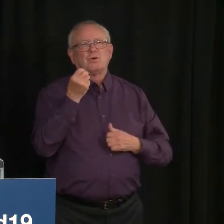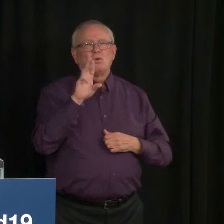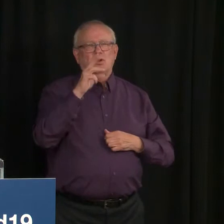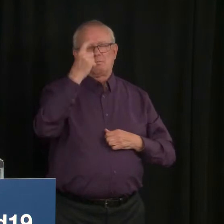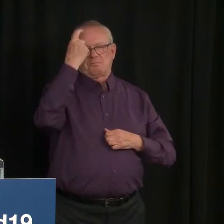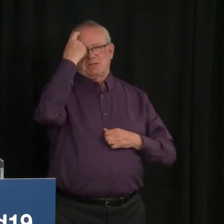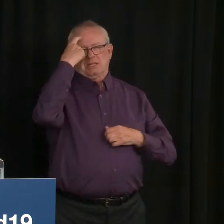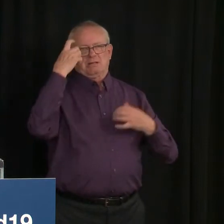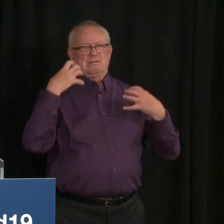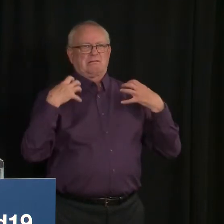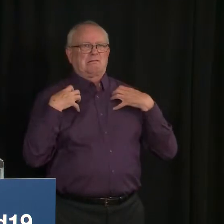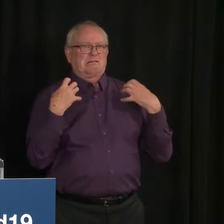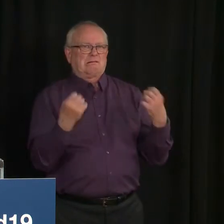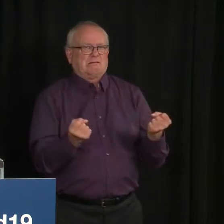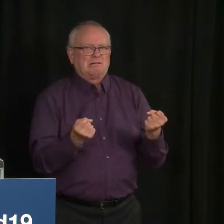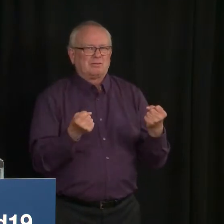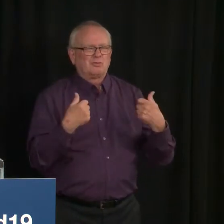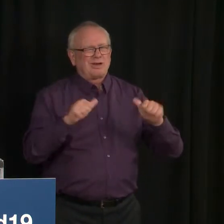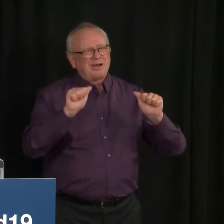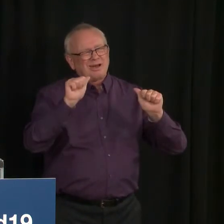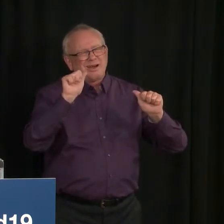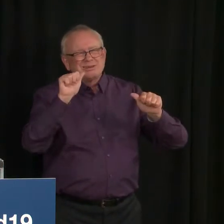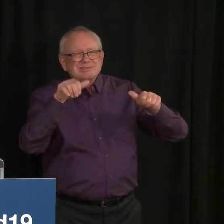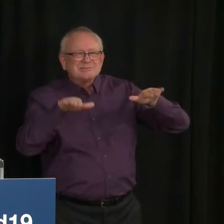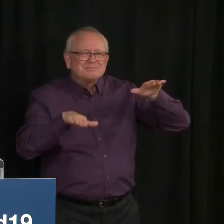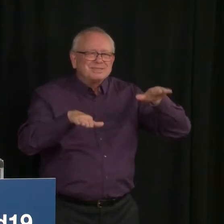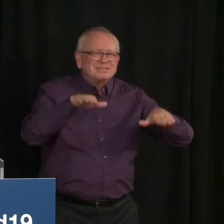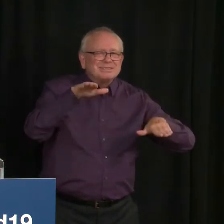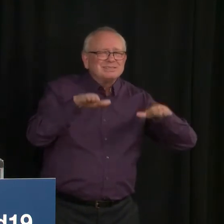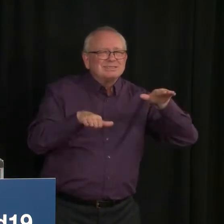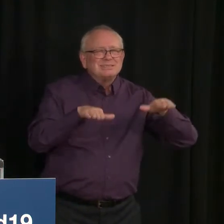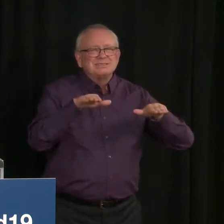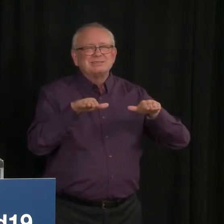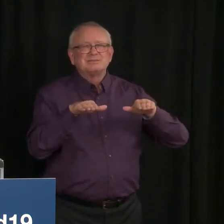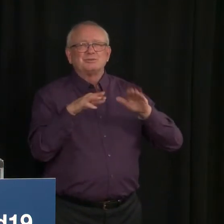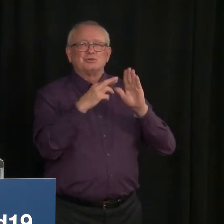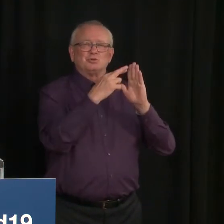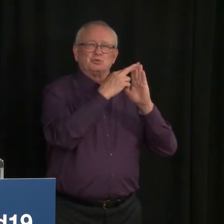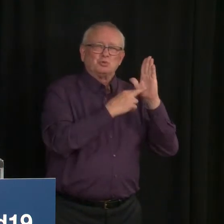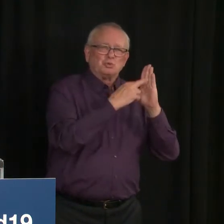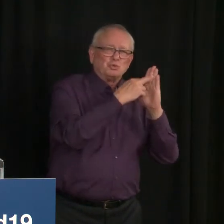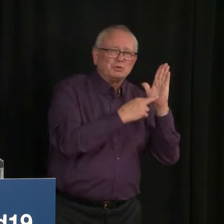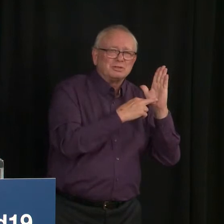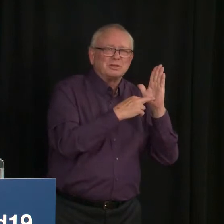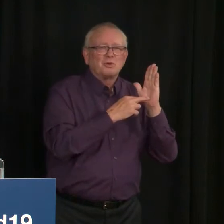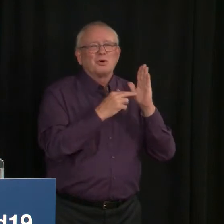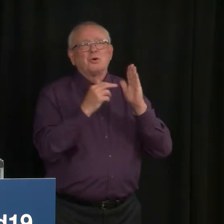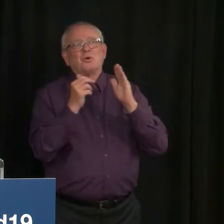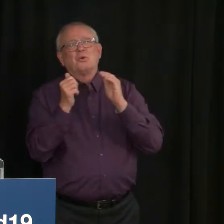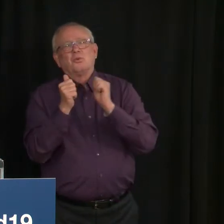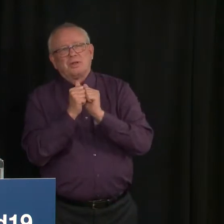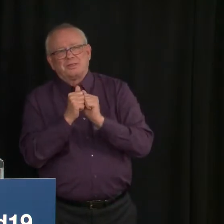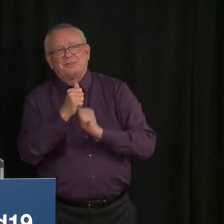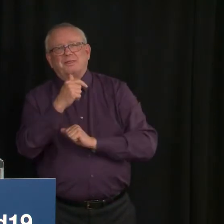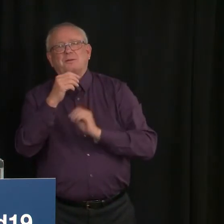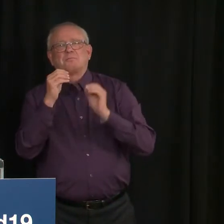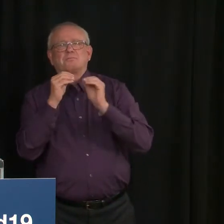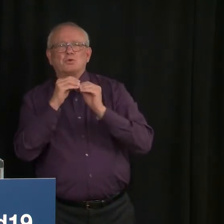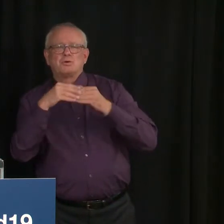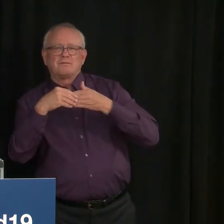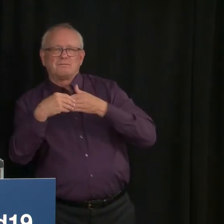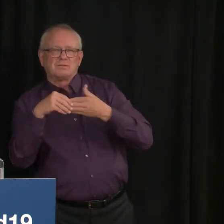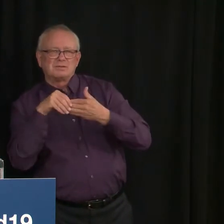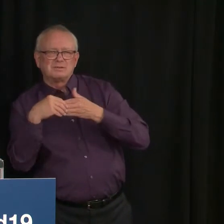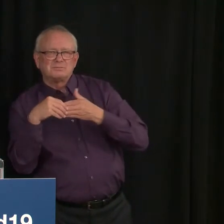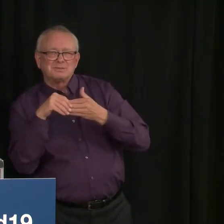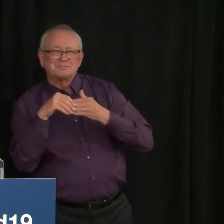we need to be mindful of balancing all of the different health impacts of the measures as well as